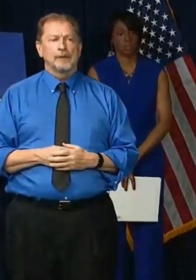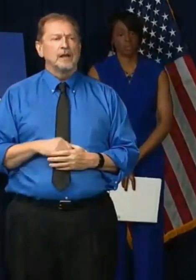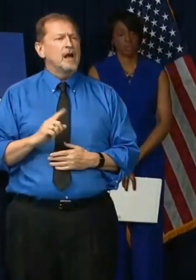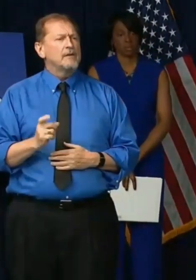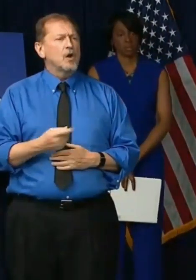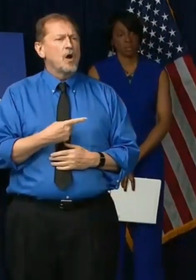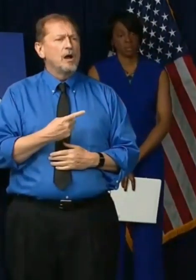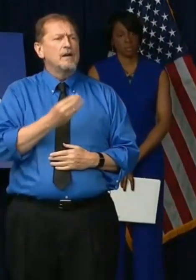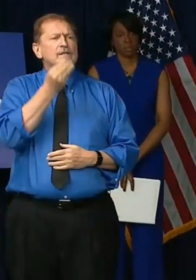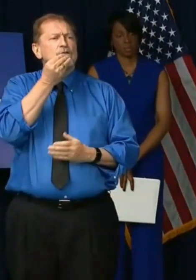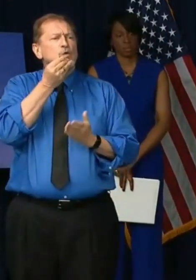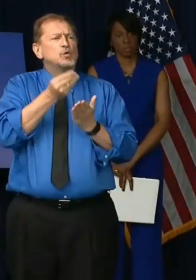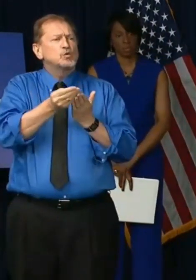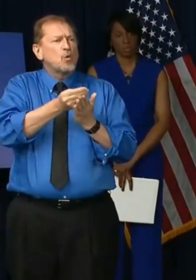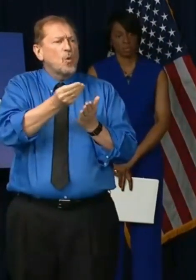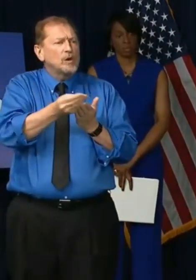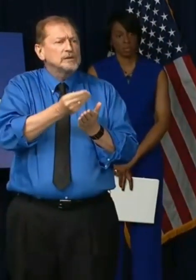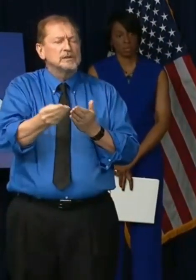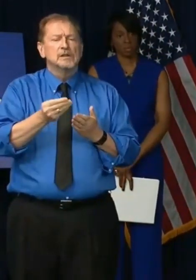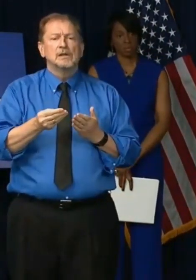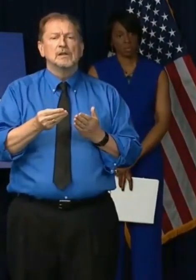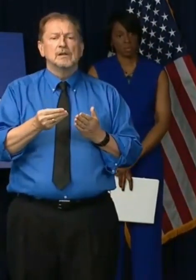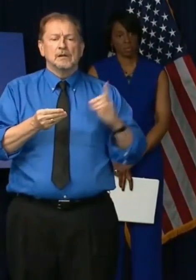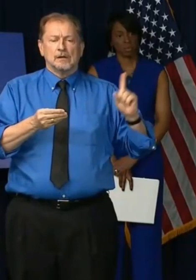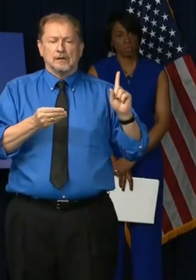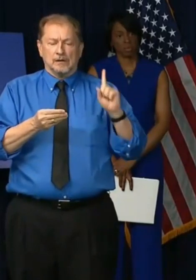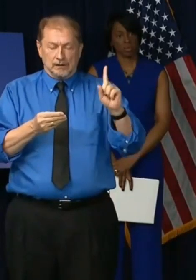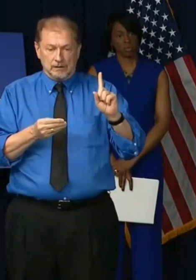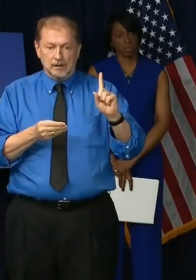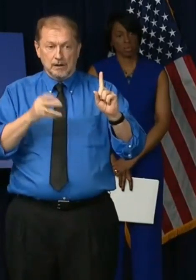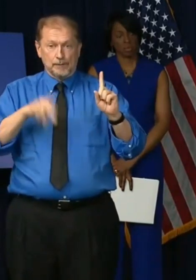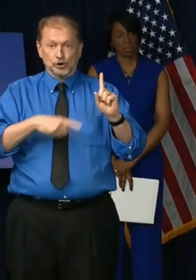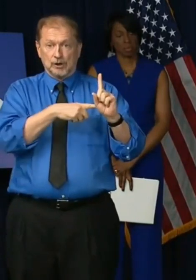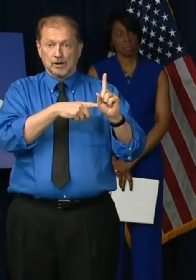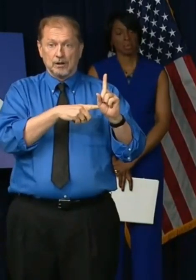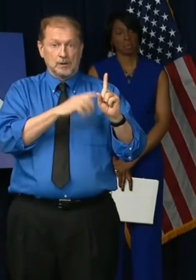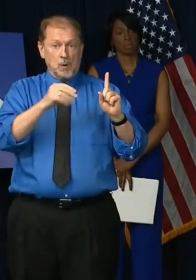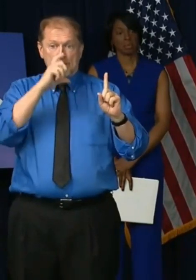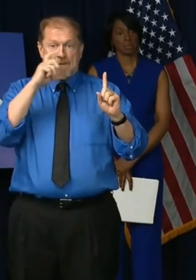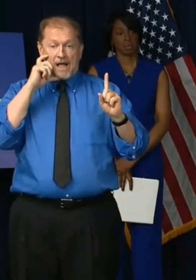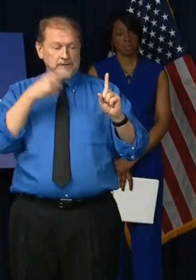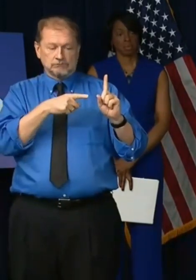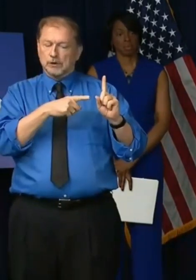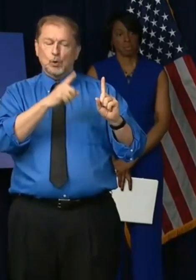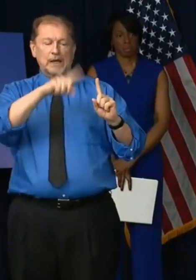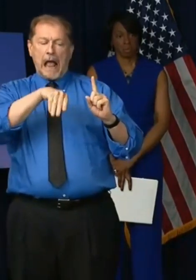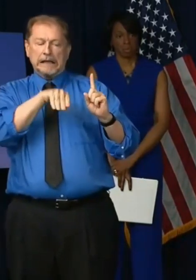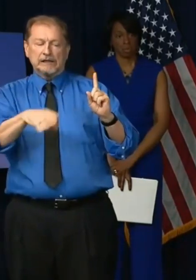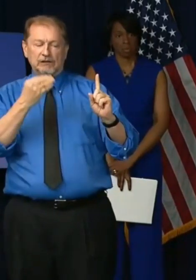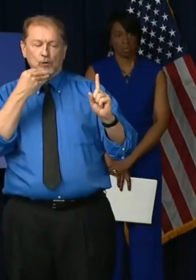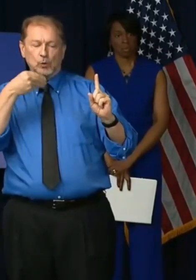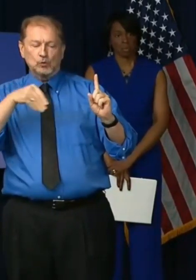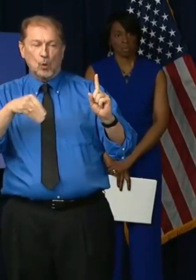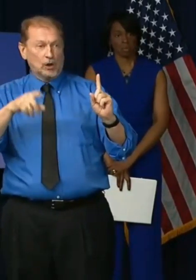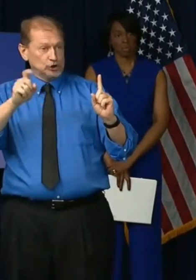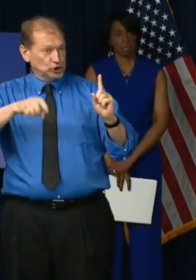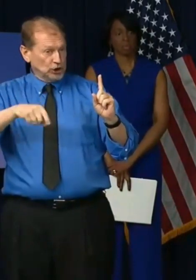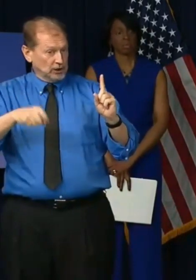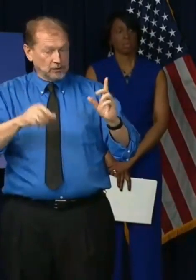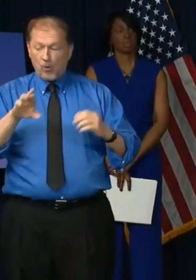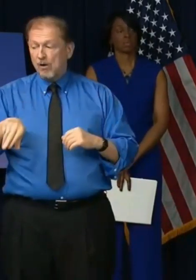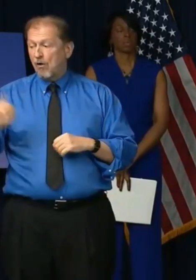Should grocery stores and other businesses turn people away if they're not wearing a face covering? Some employers have safety concerns about such